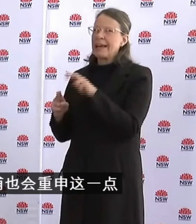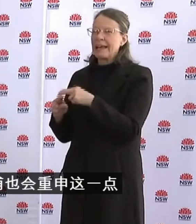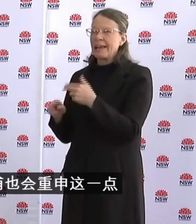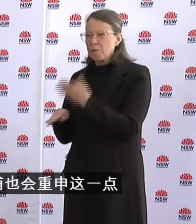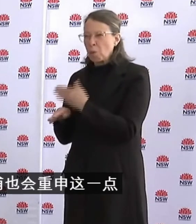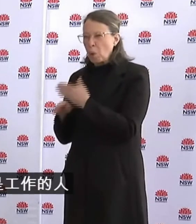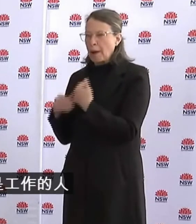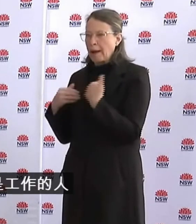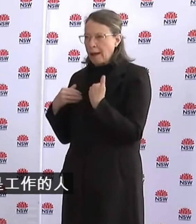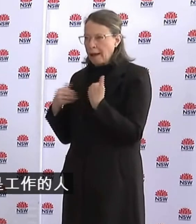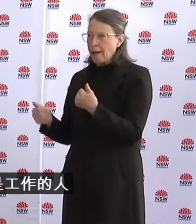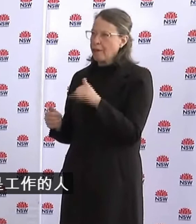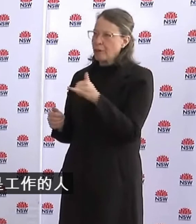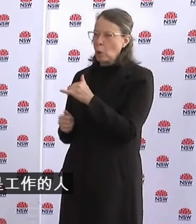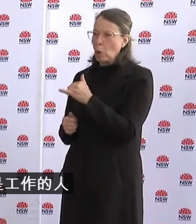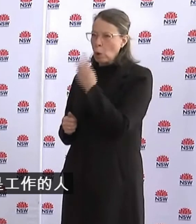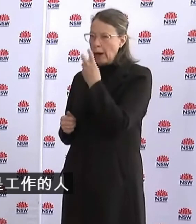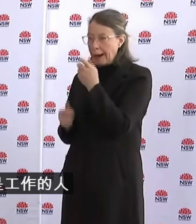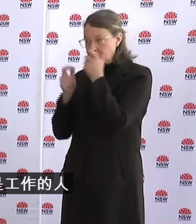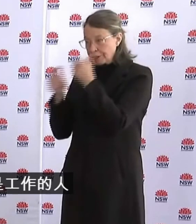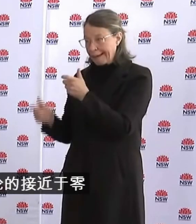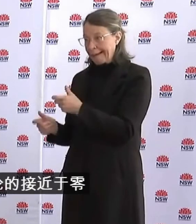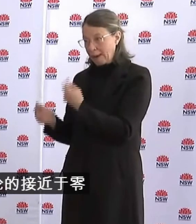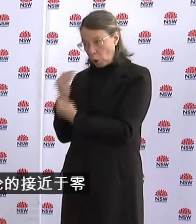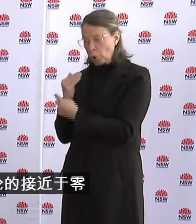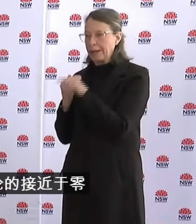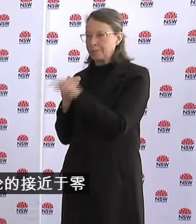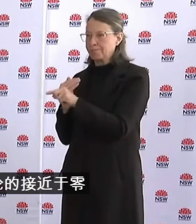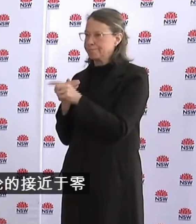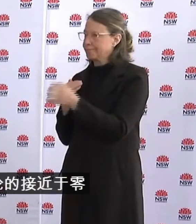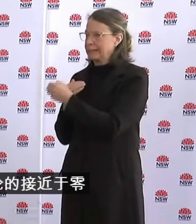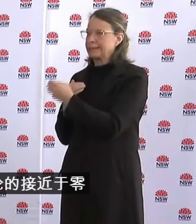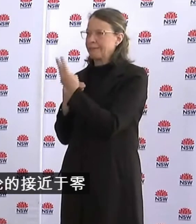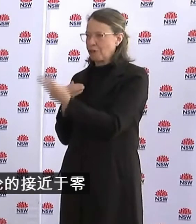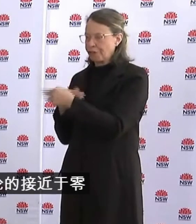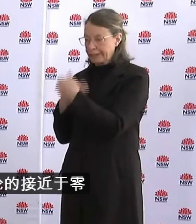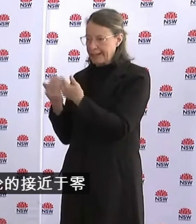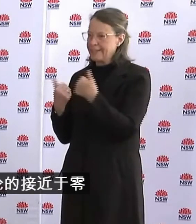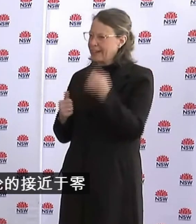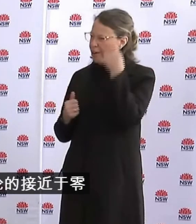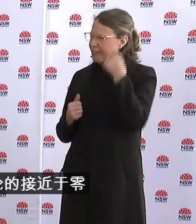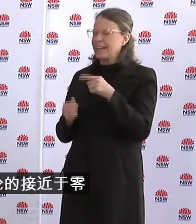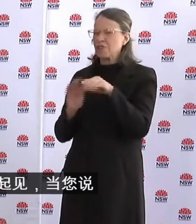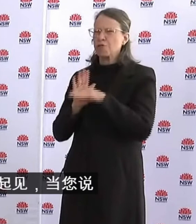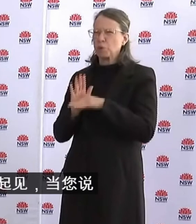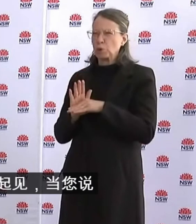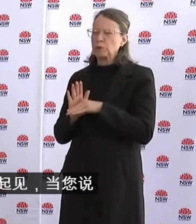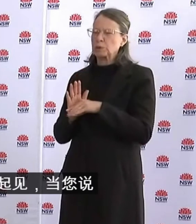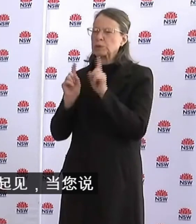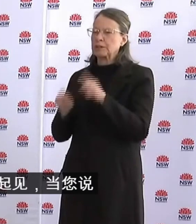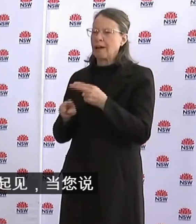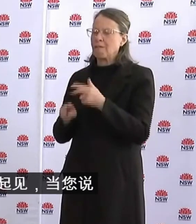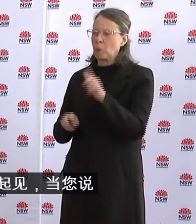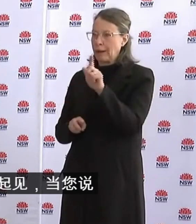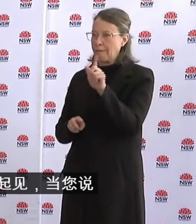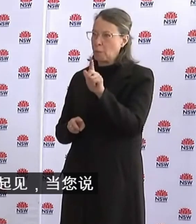for Liverpool from later this week. Why are people who work in those settings? You keep talking now about close to zero. For the sake of clarity